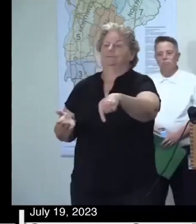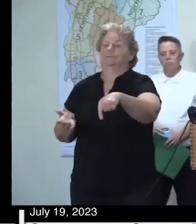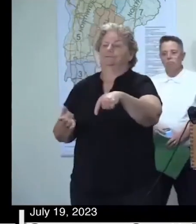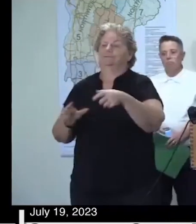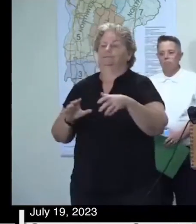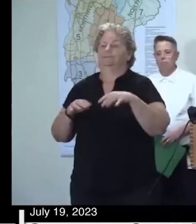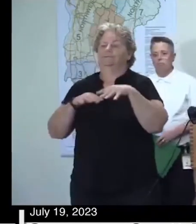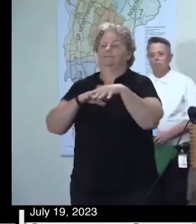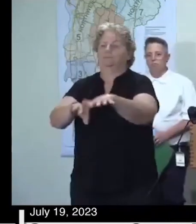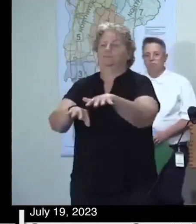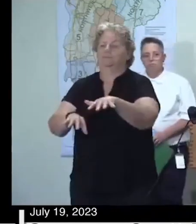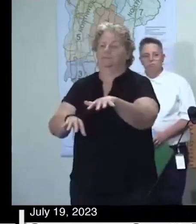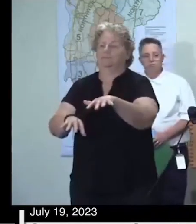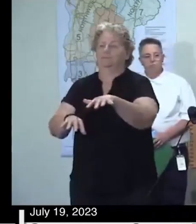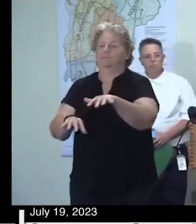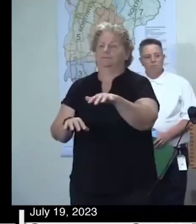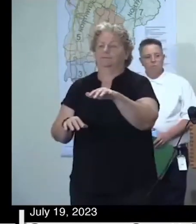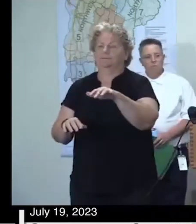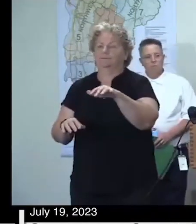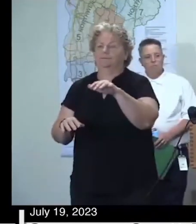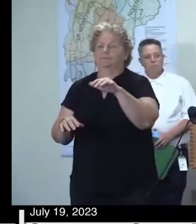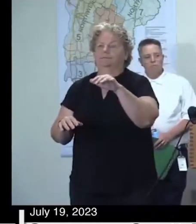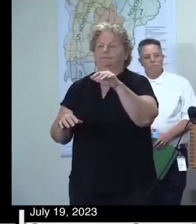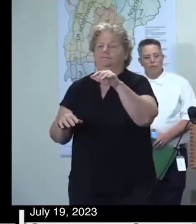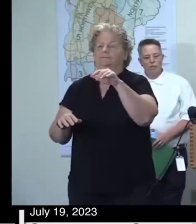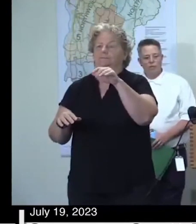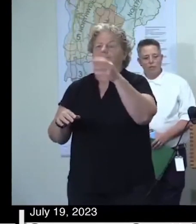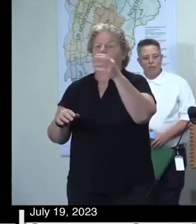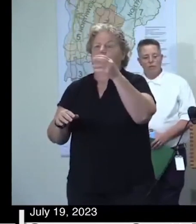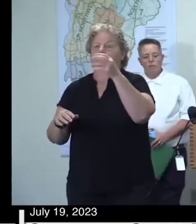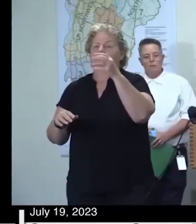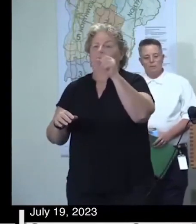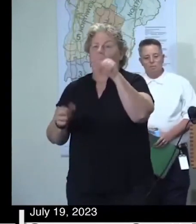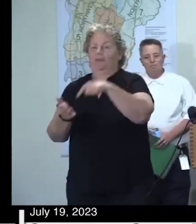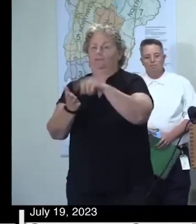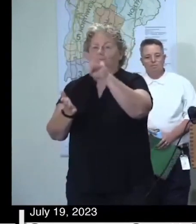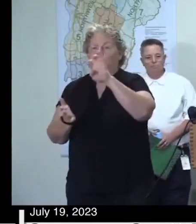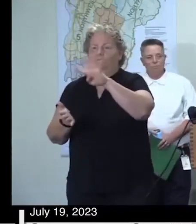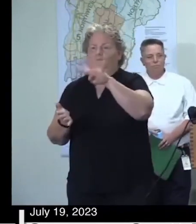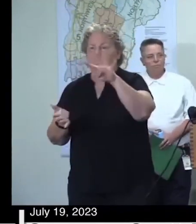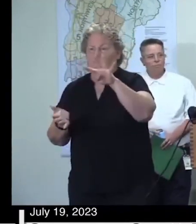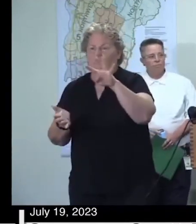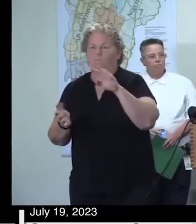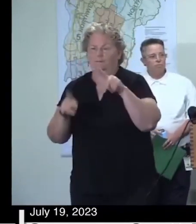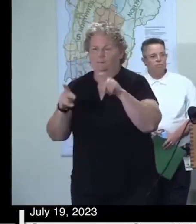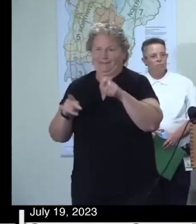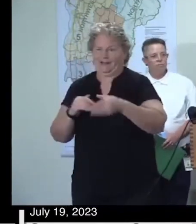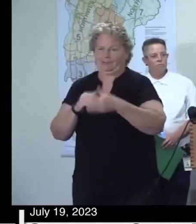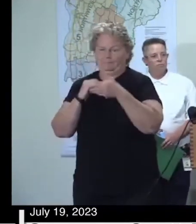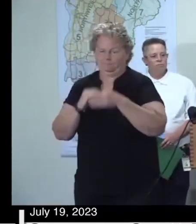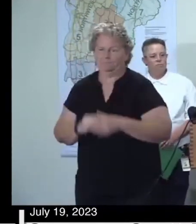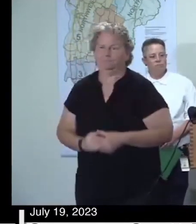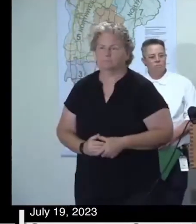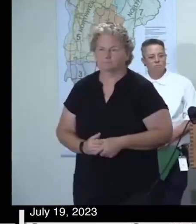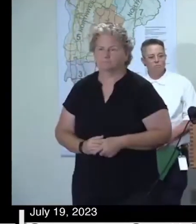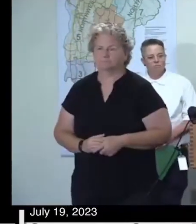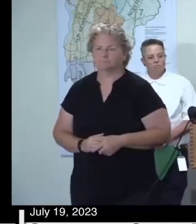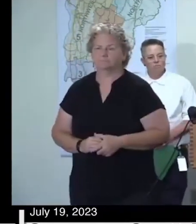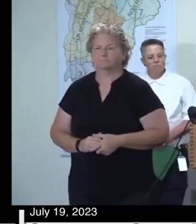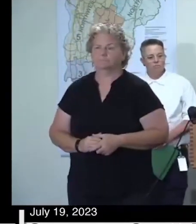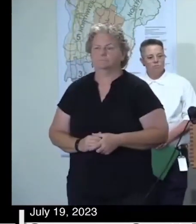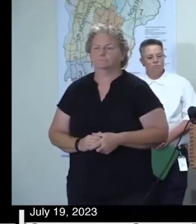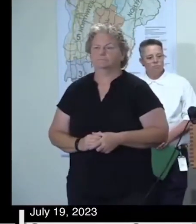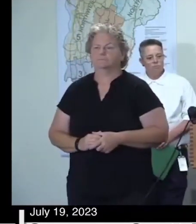assistance. 96 of them were from undeclared counties. We'll discuss that in a moment. The nice